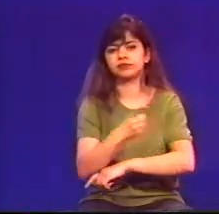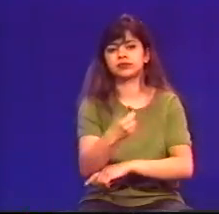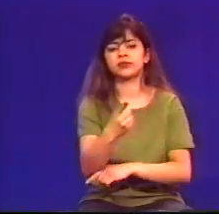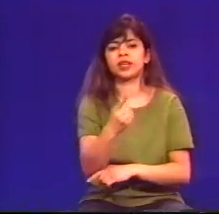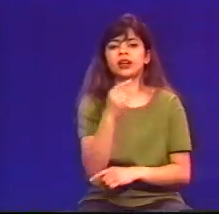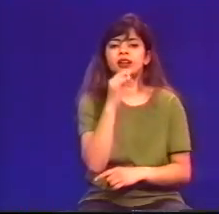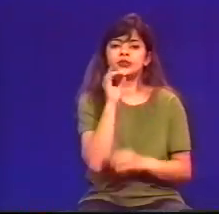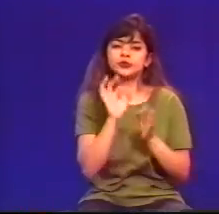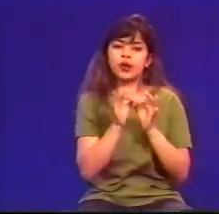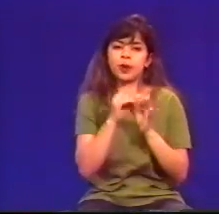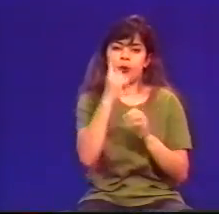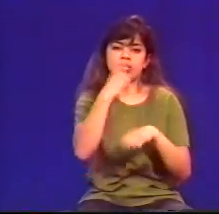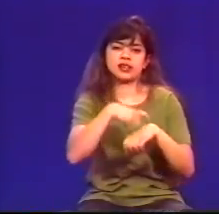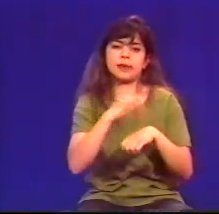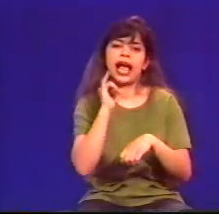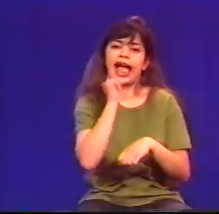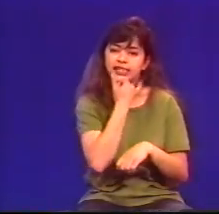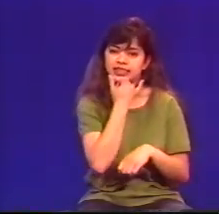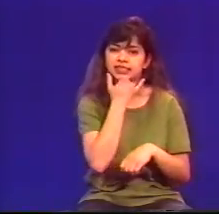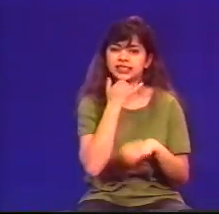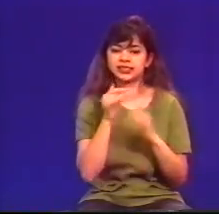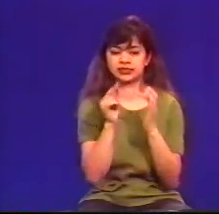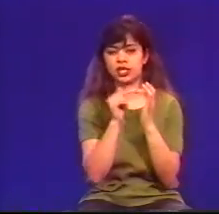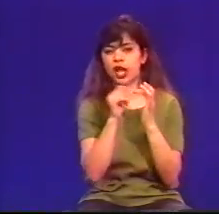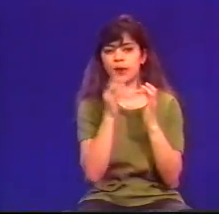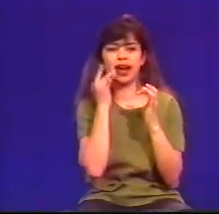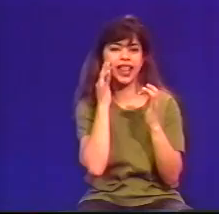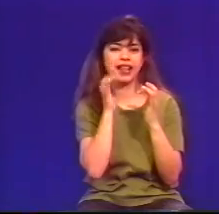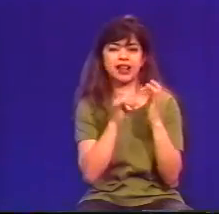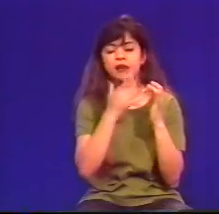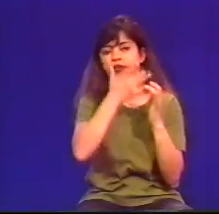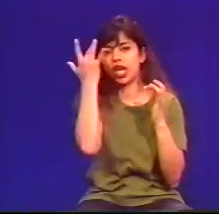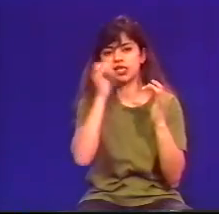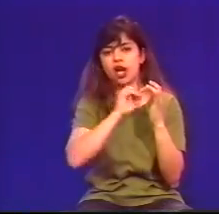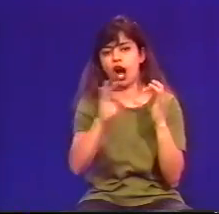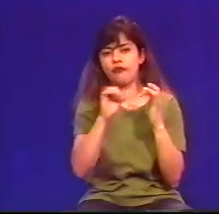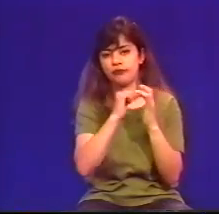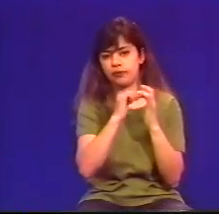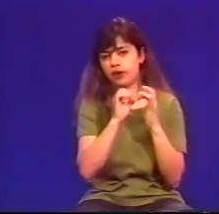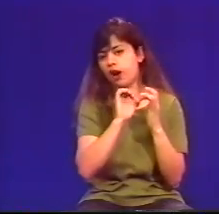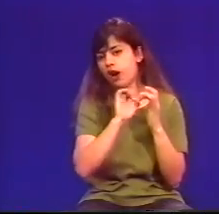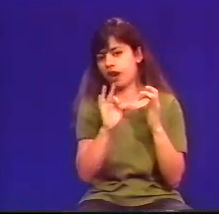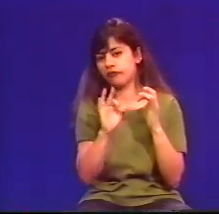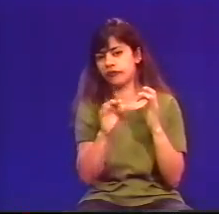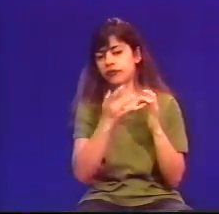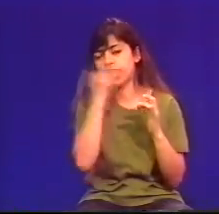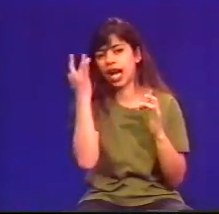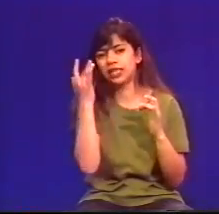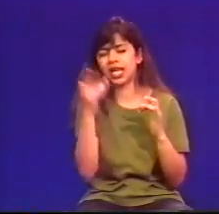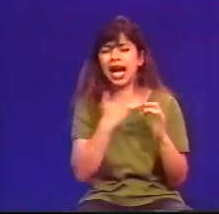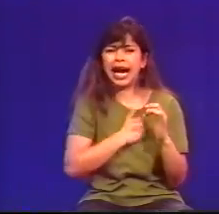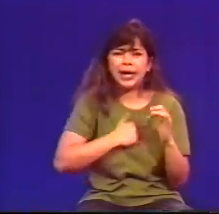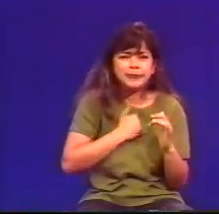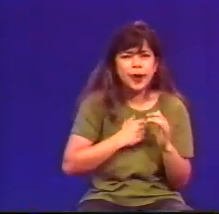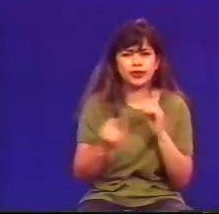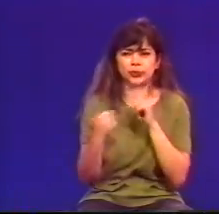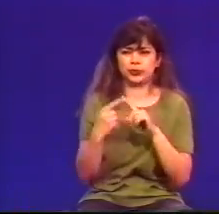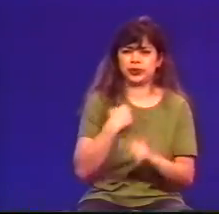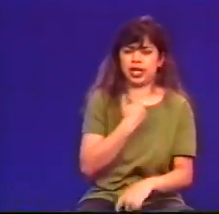was when I walked into a class and an interpreter came in and apologized profusely for not having remembered to take off